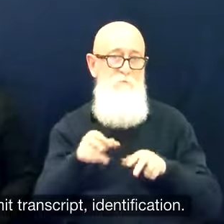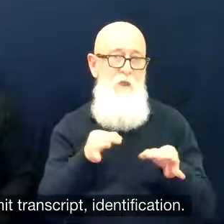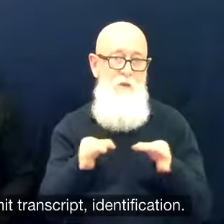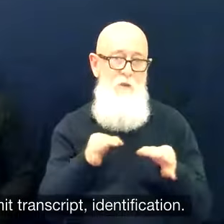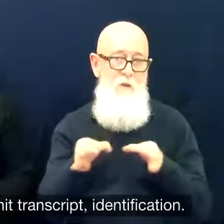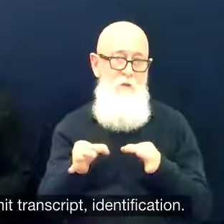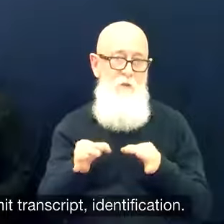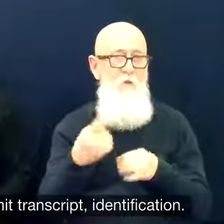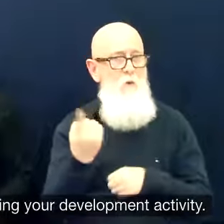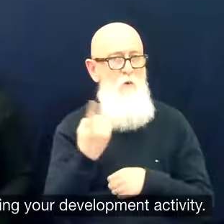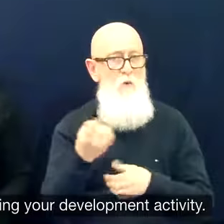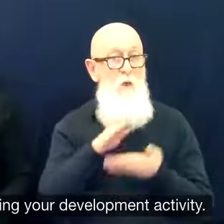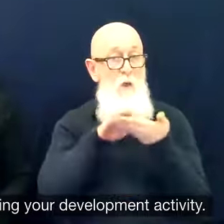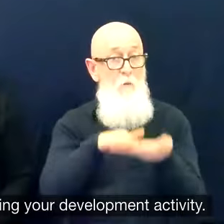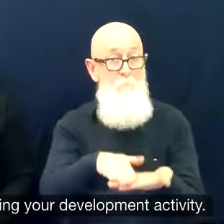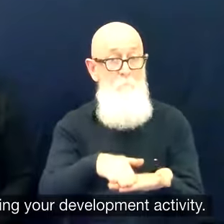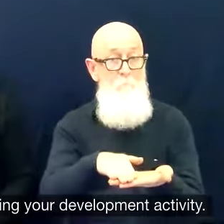Now, who will help you